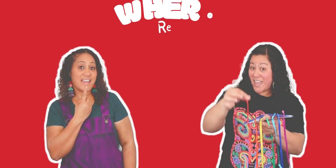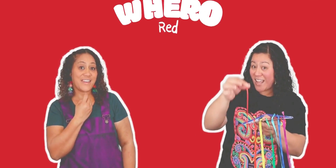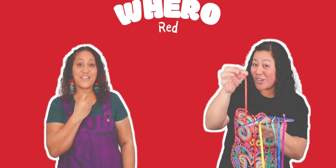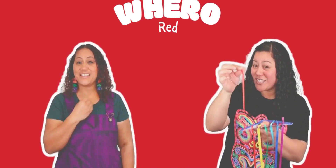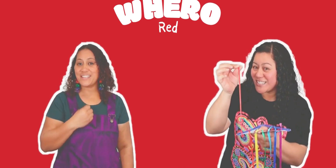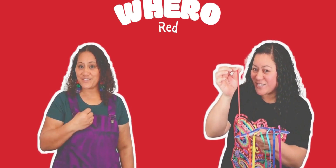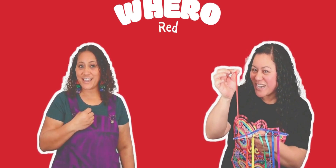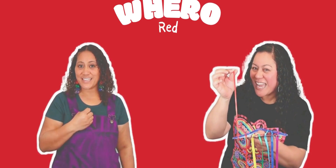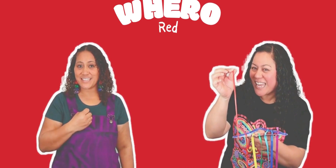Whero is red,